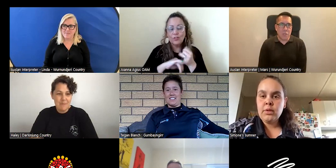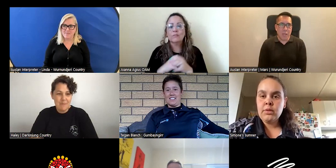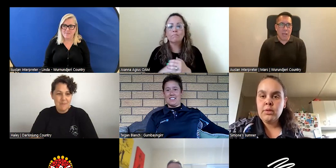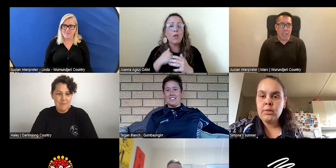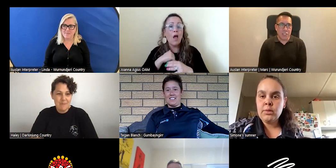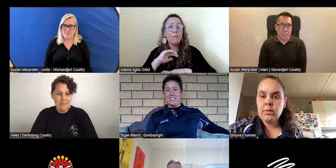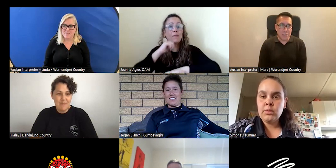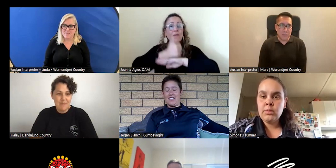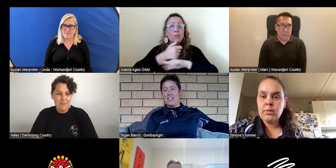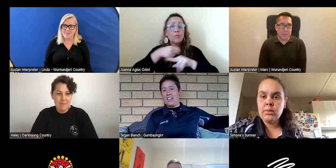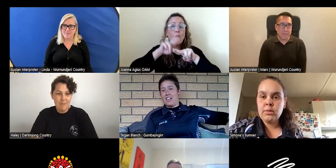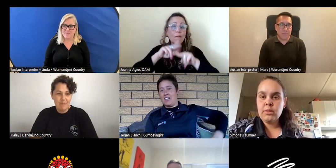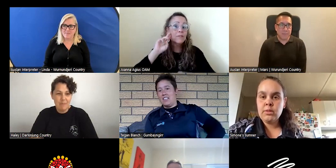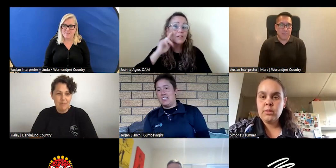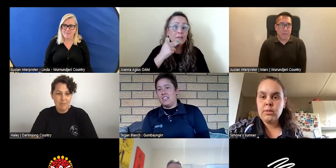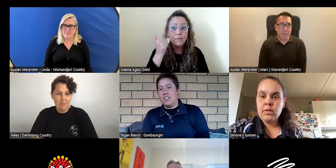I am Joanna Agius,